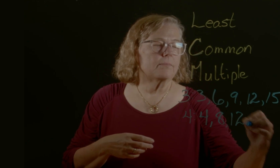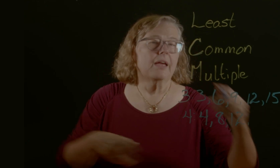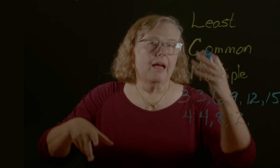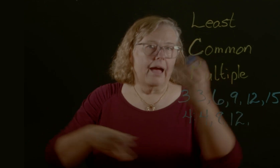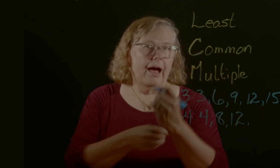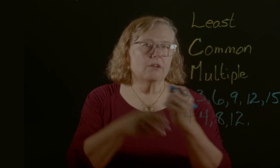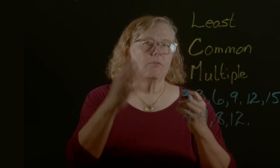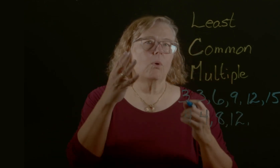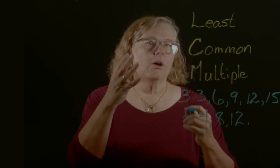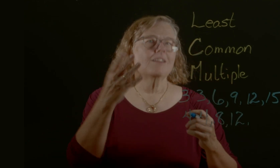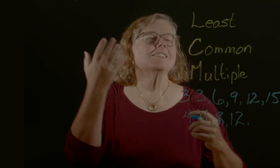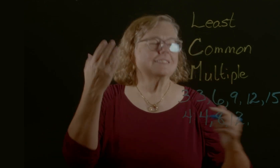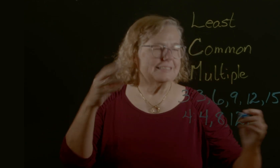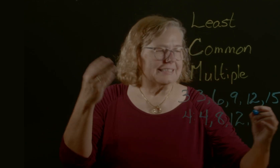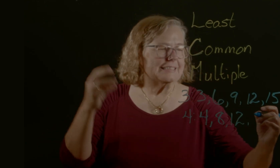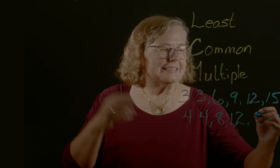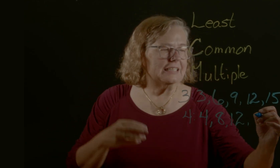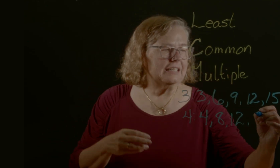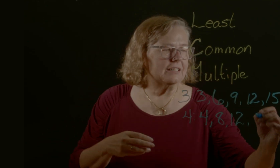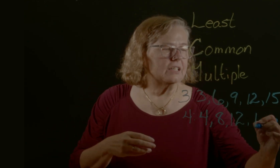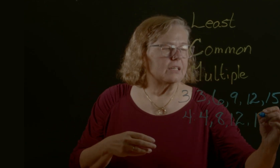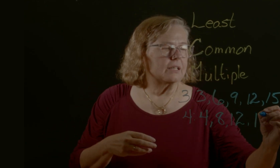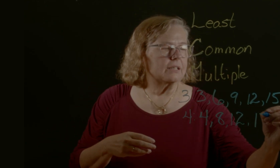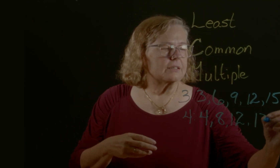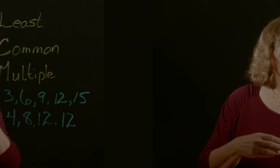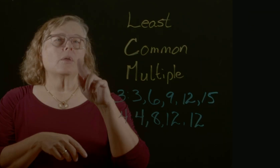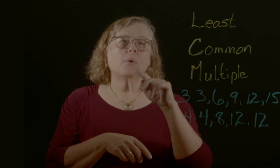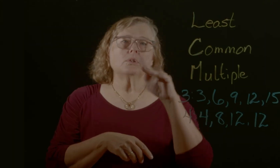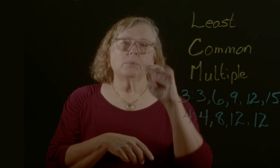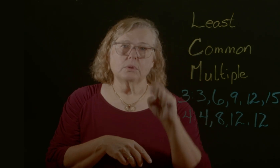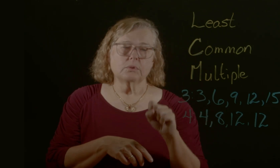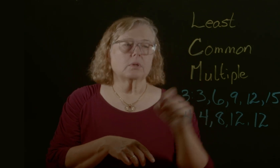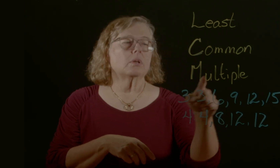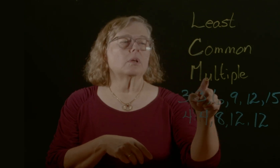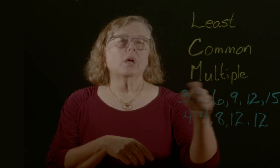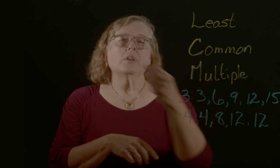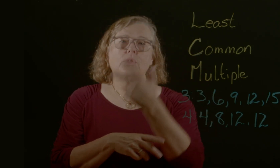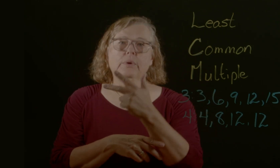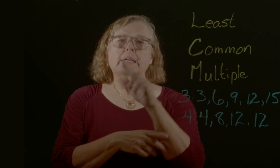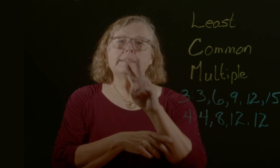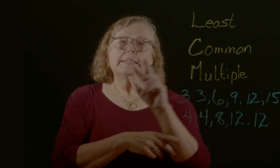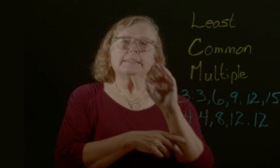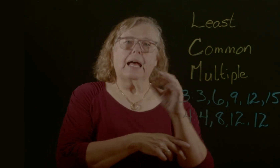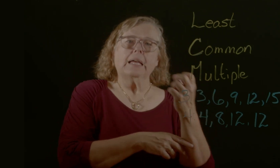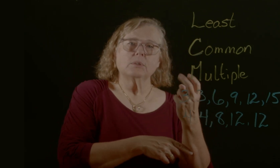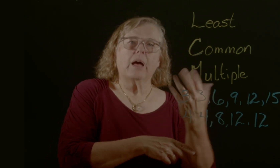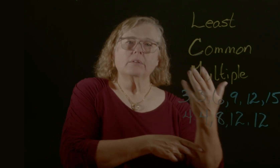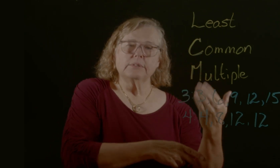add 4, 16. All right. When we talk about a multiple, we say 3, 6, 9, 12,